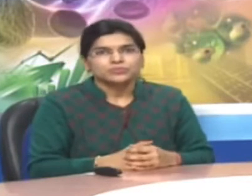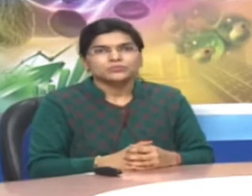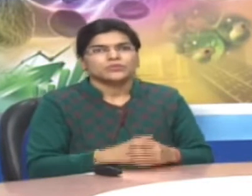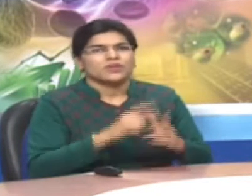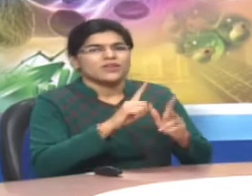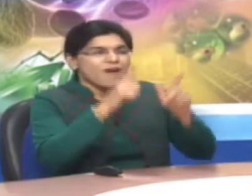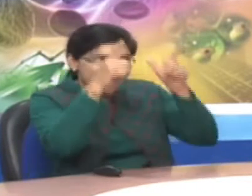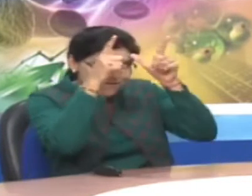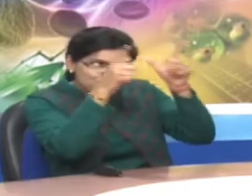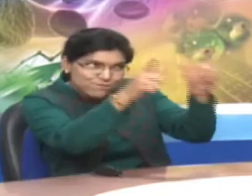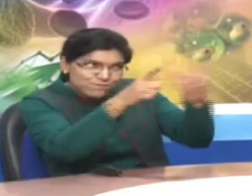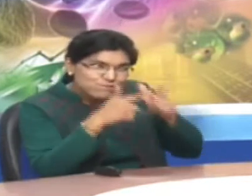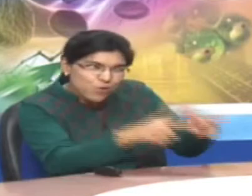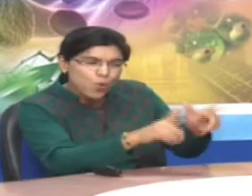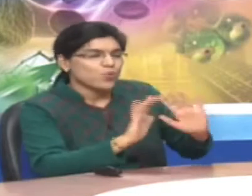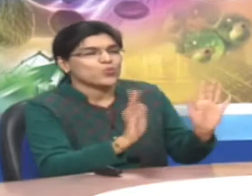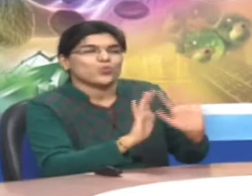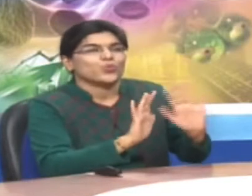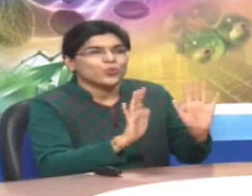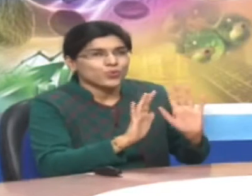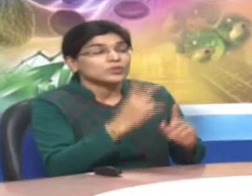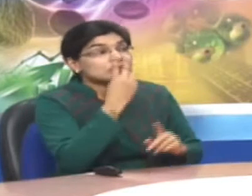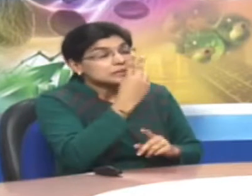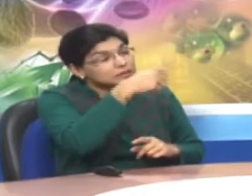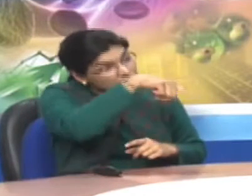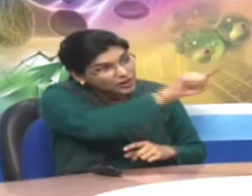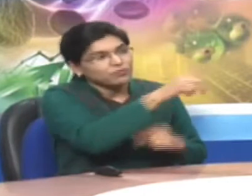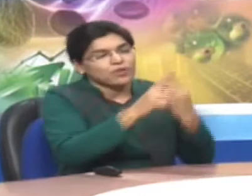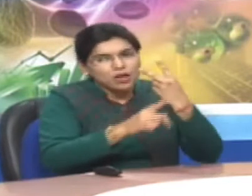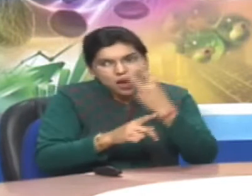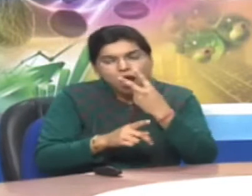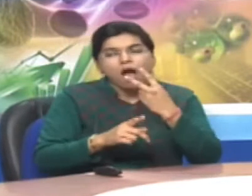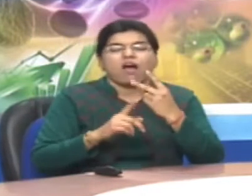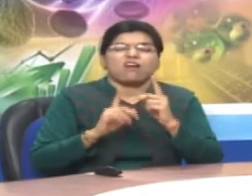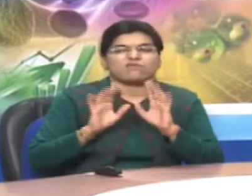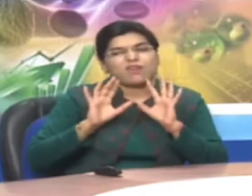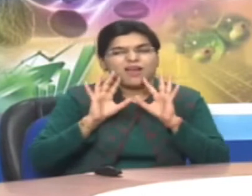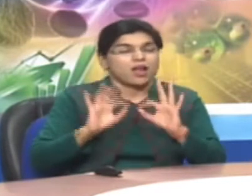Gerard says, "Oh, don't be a fool, look at yourself."